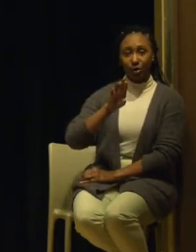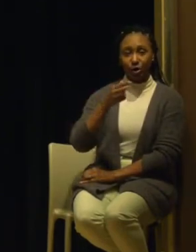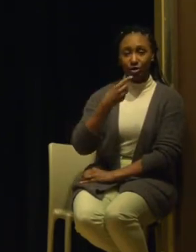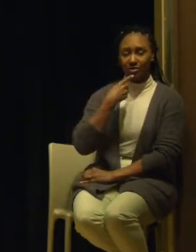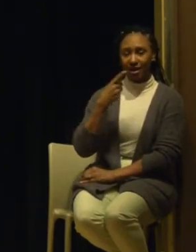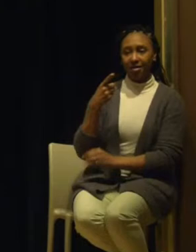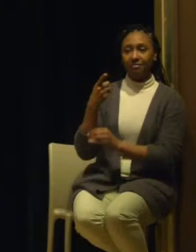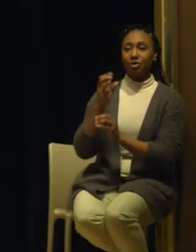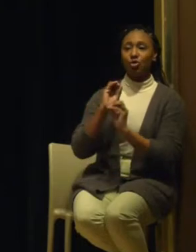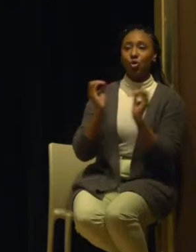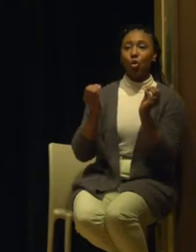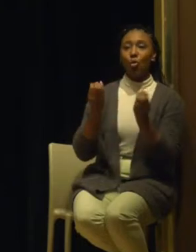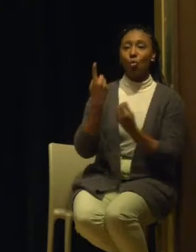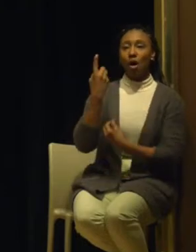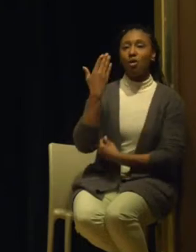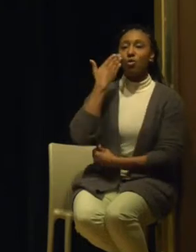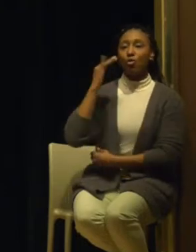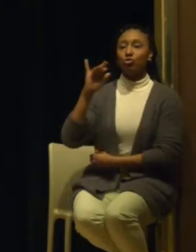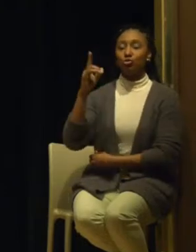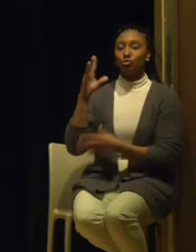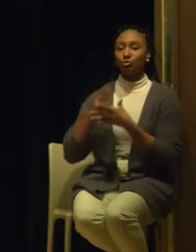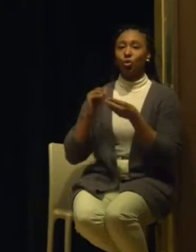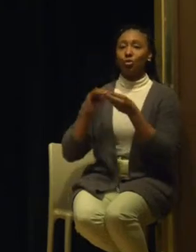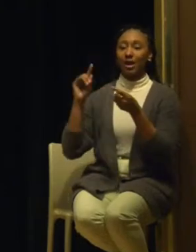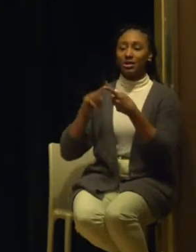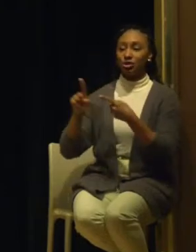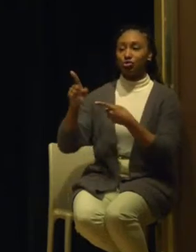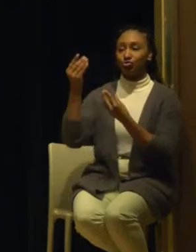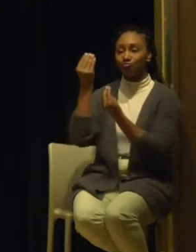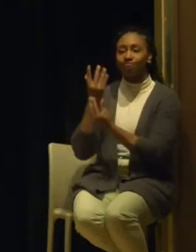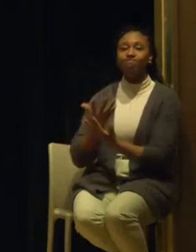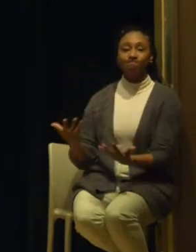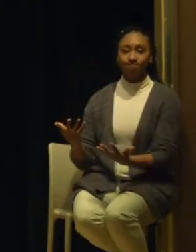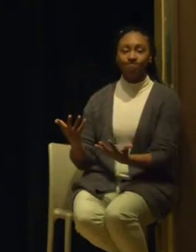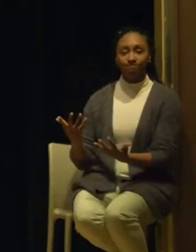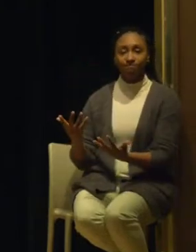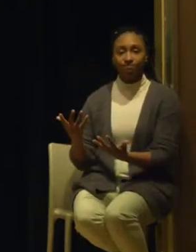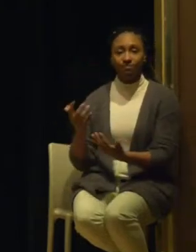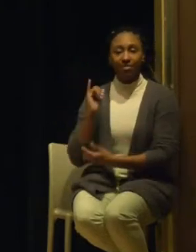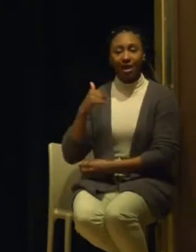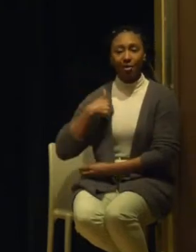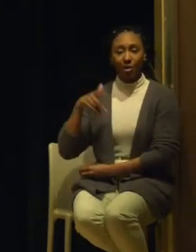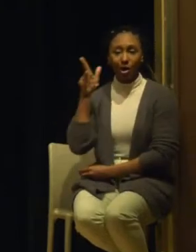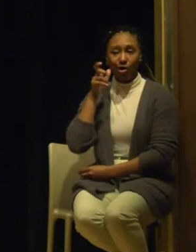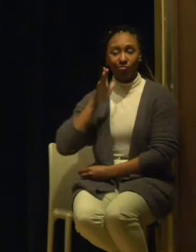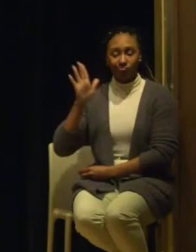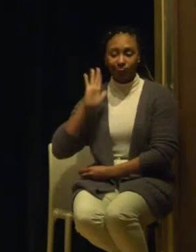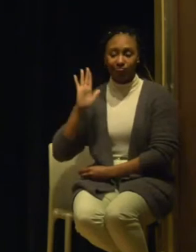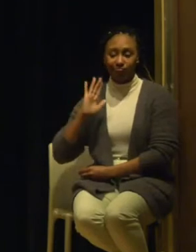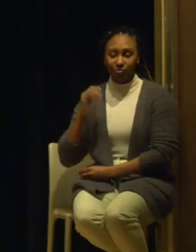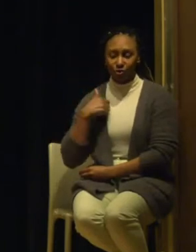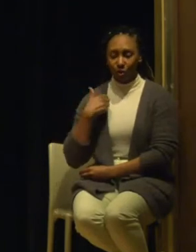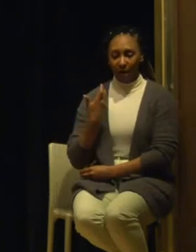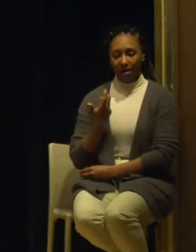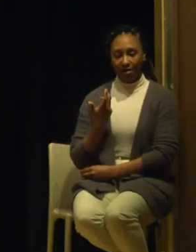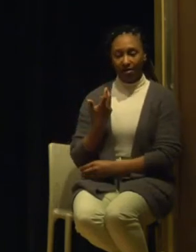Globes. Mm-hmm. That was after I wrote the book. So I was really happy to hear that. So I stepped down from BET about 4 years